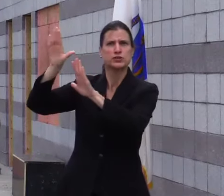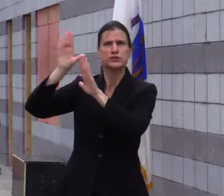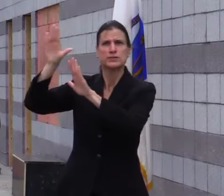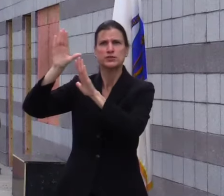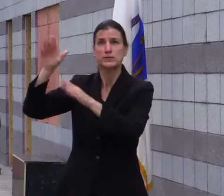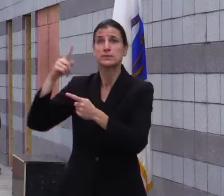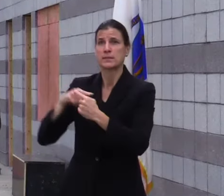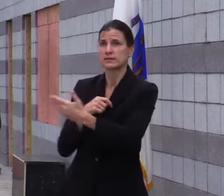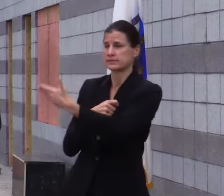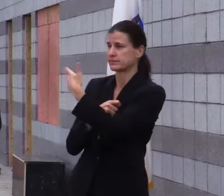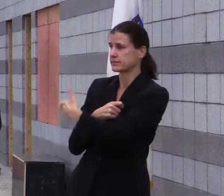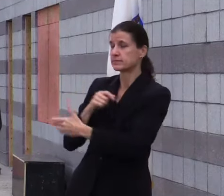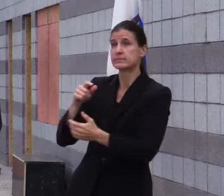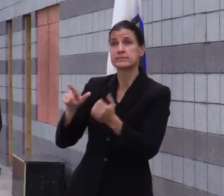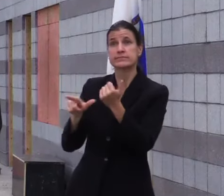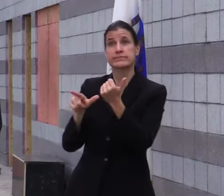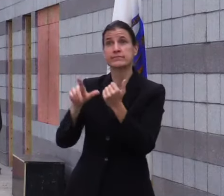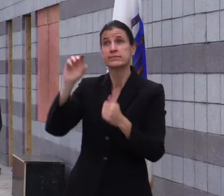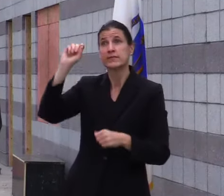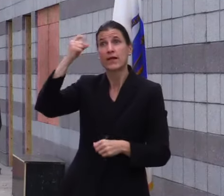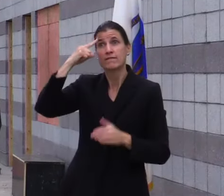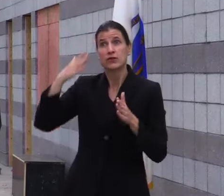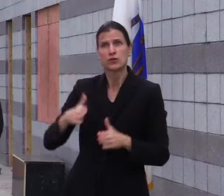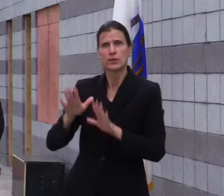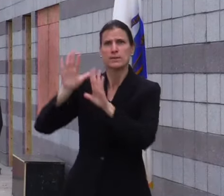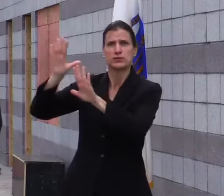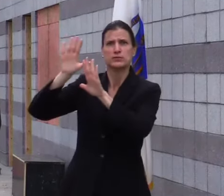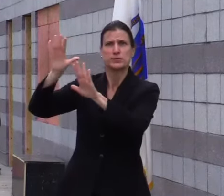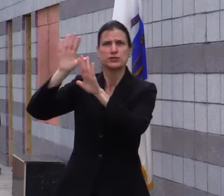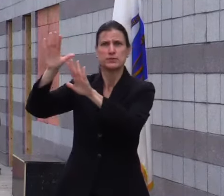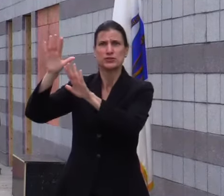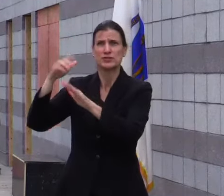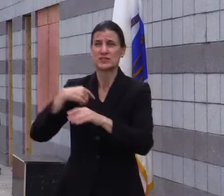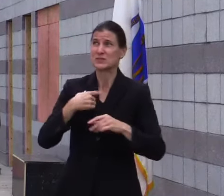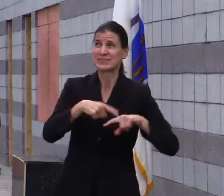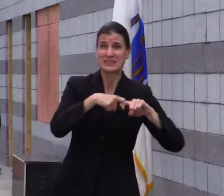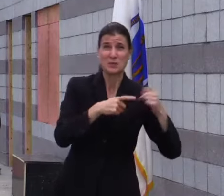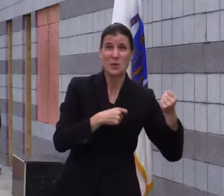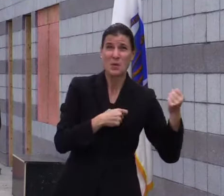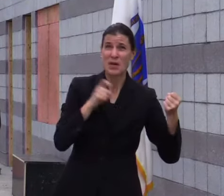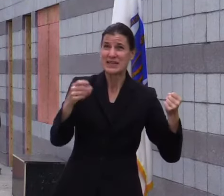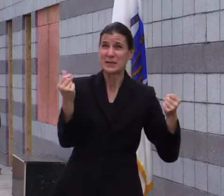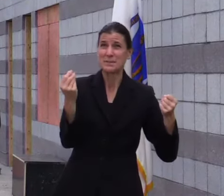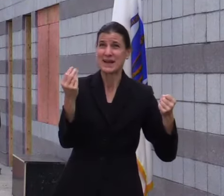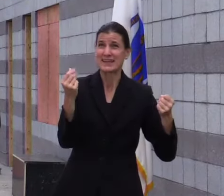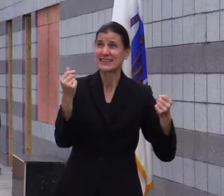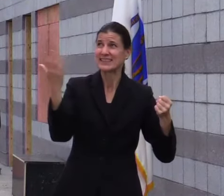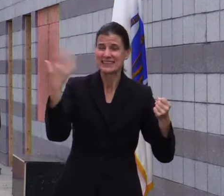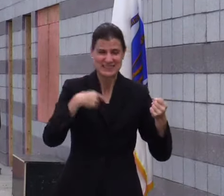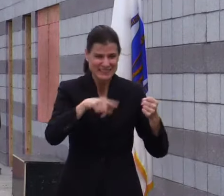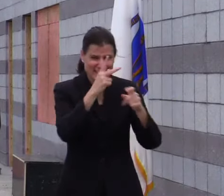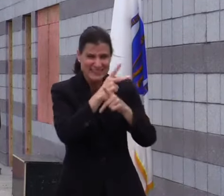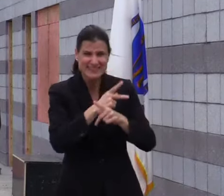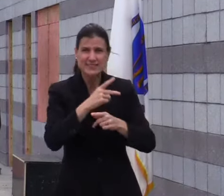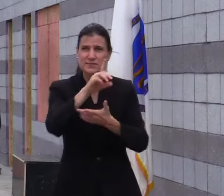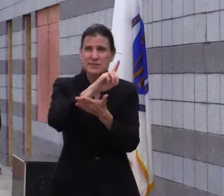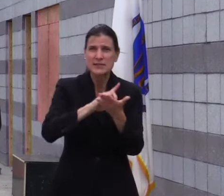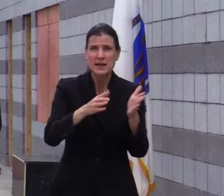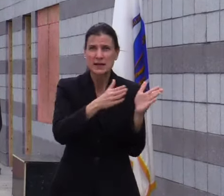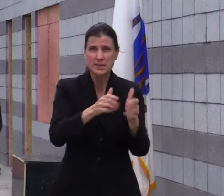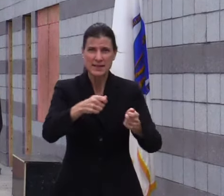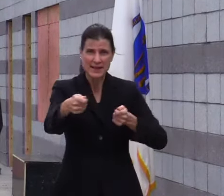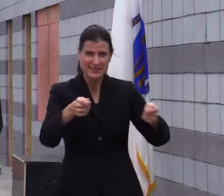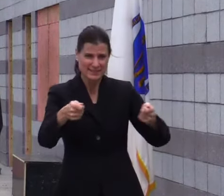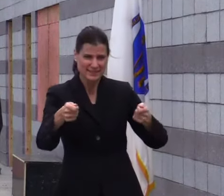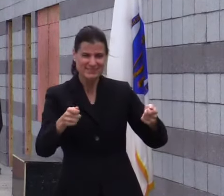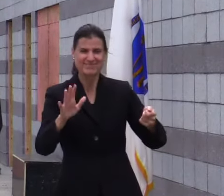through that period of pressing the pause button, understanding what went wrong, downsizing the project,